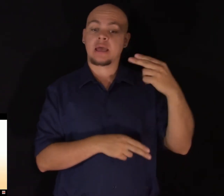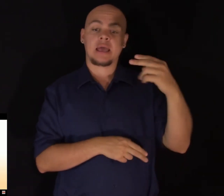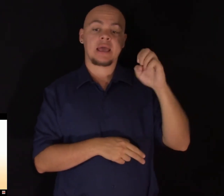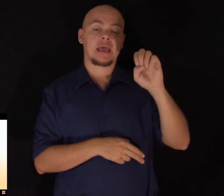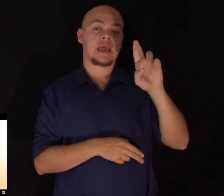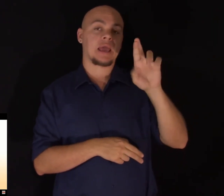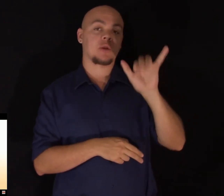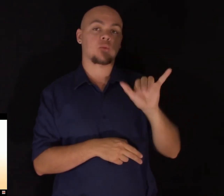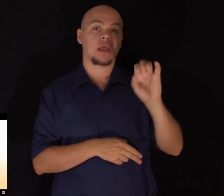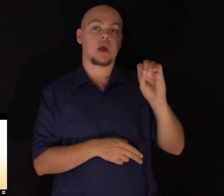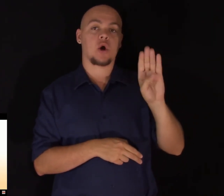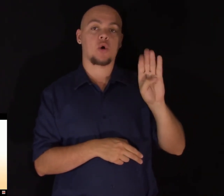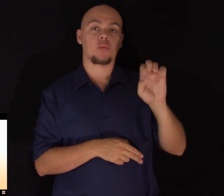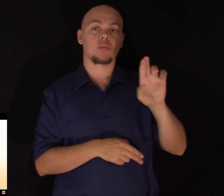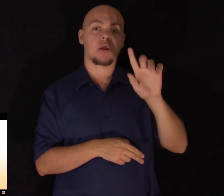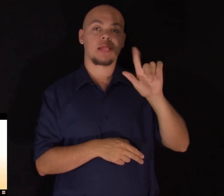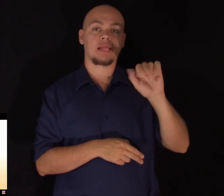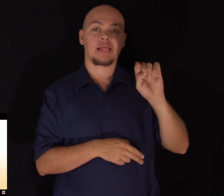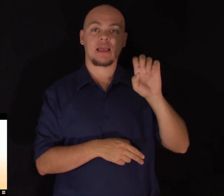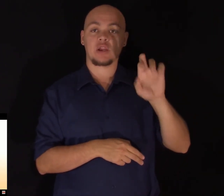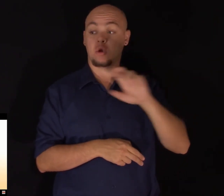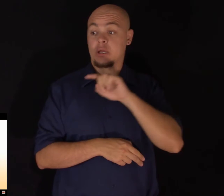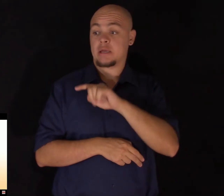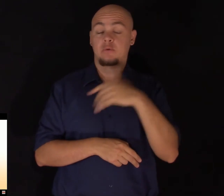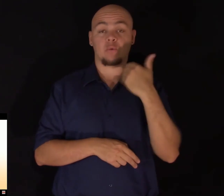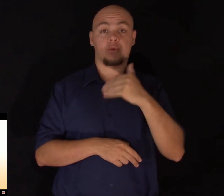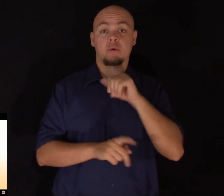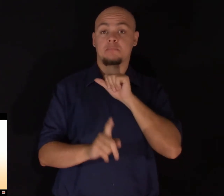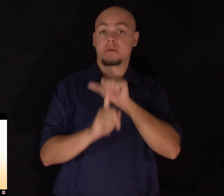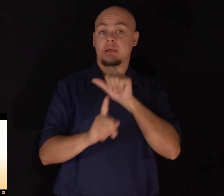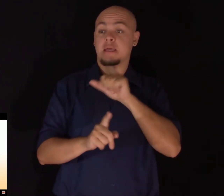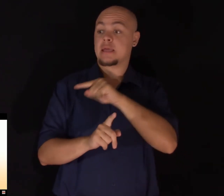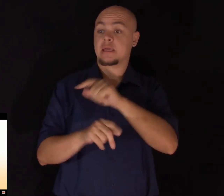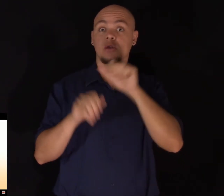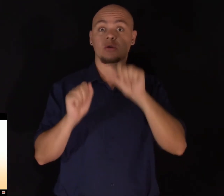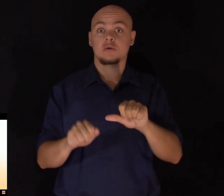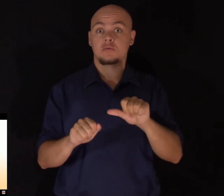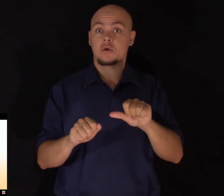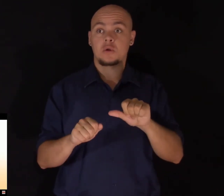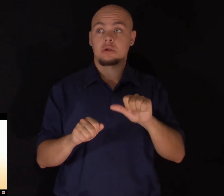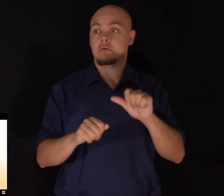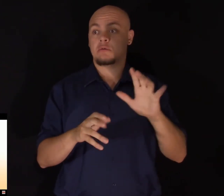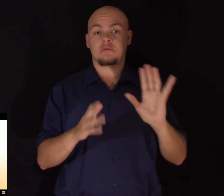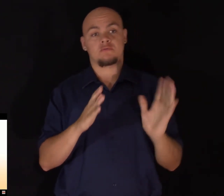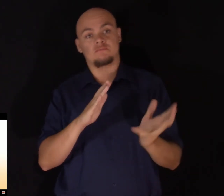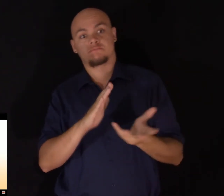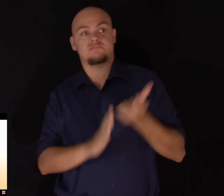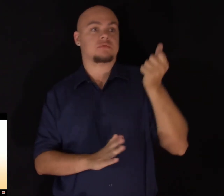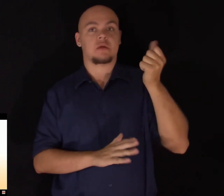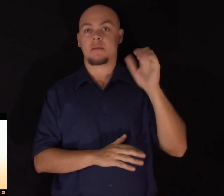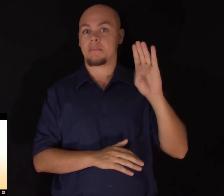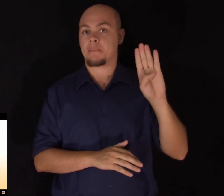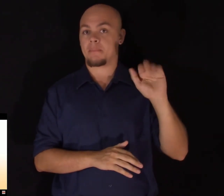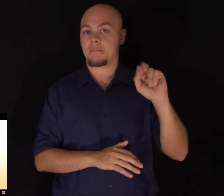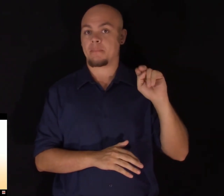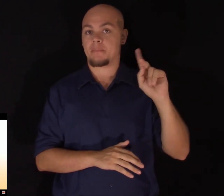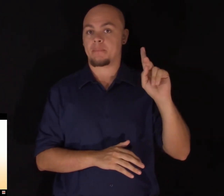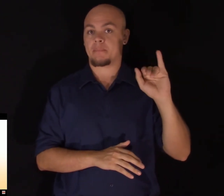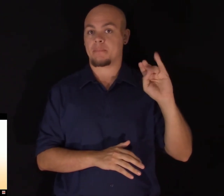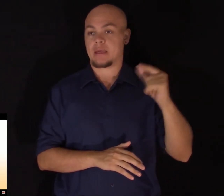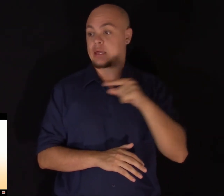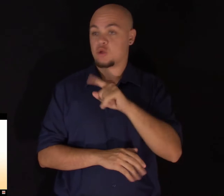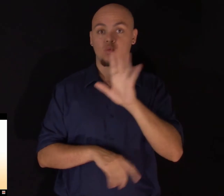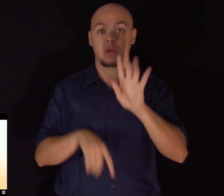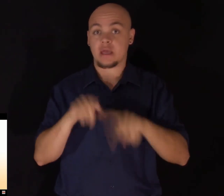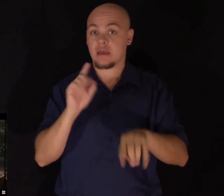such an effective con man, British authorities say he could have undermined the entire banking system of the Western world. And you can't find this guy on Google. You can't